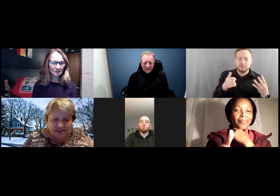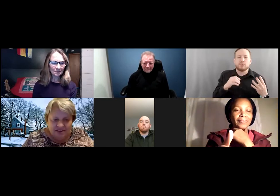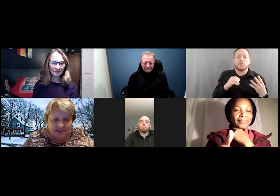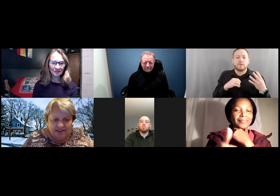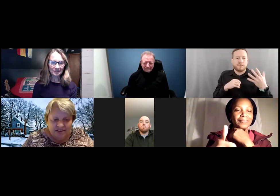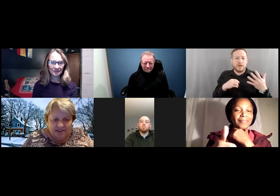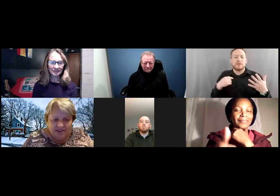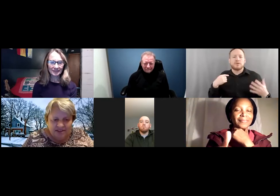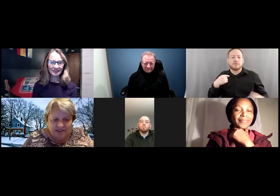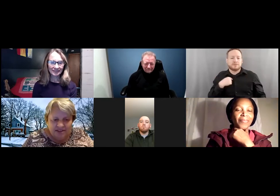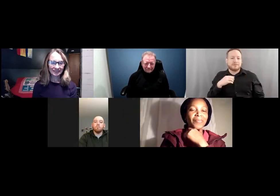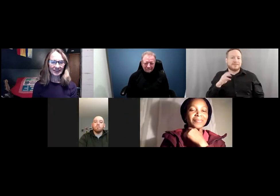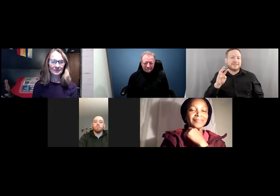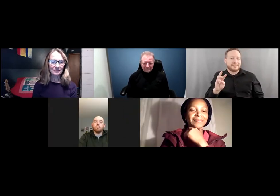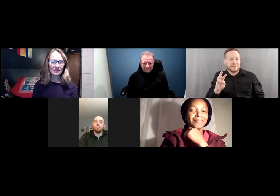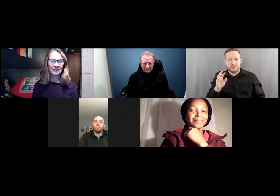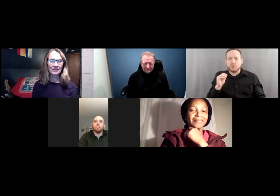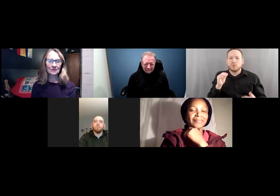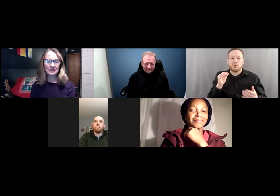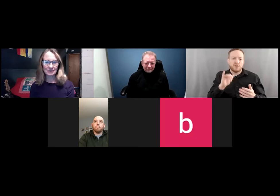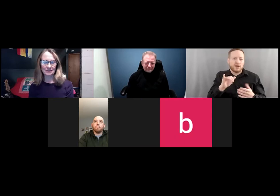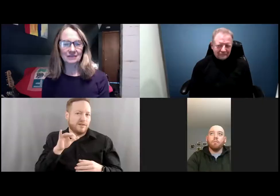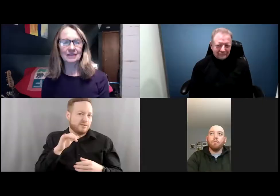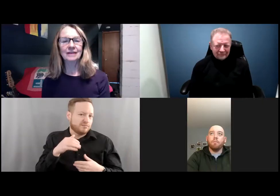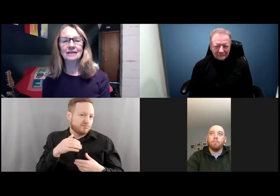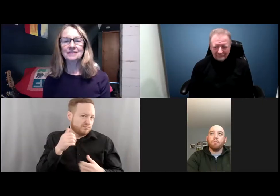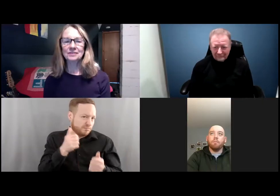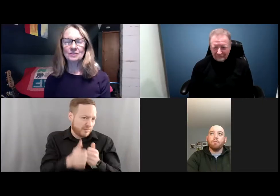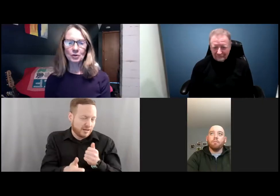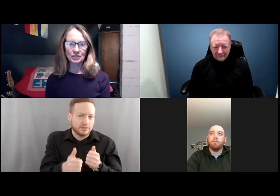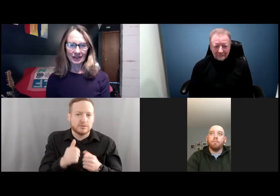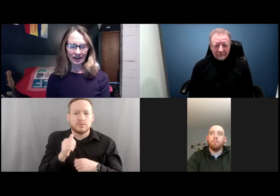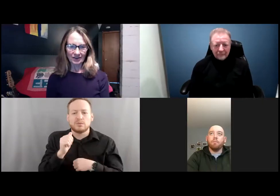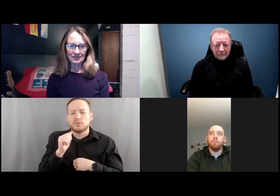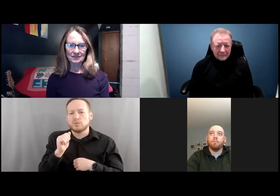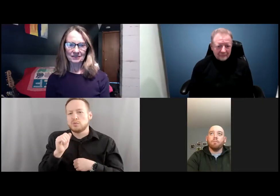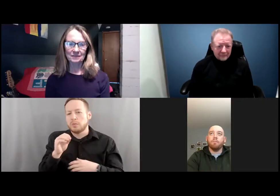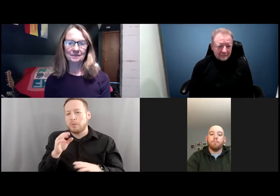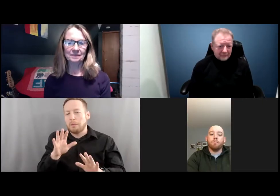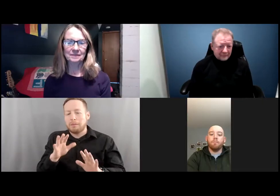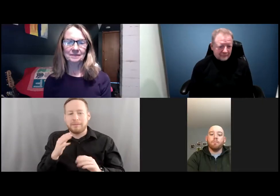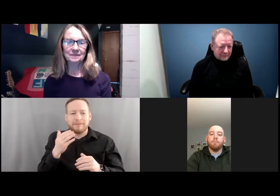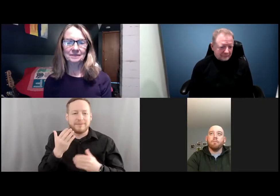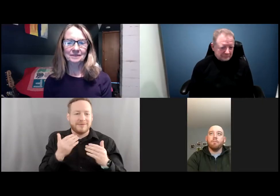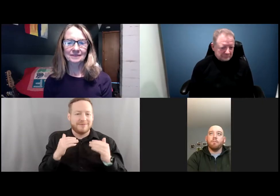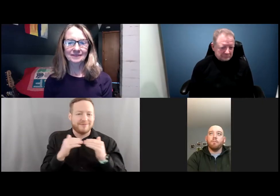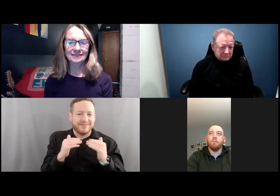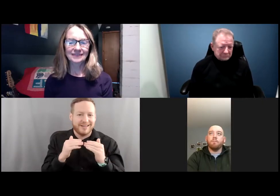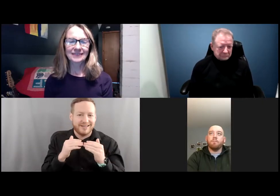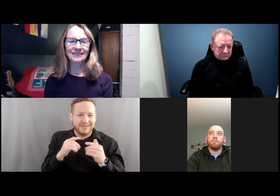Boomy, great, we have 5 and I'm 6. So the motion carries.